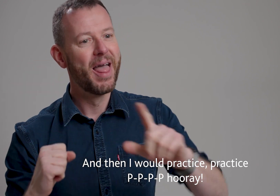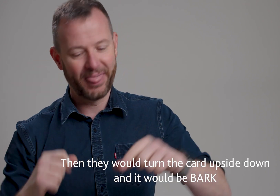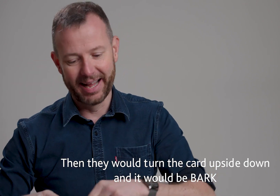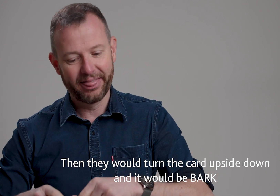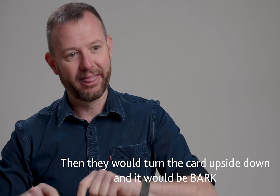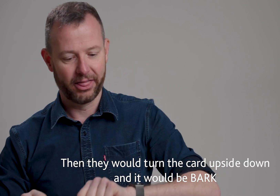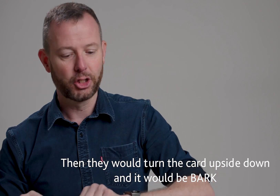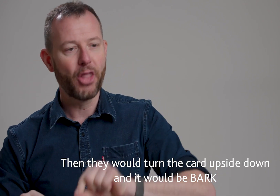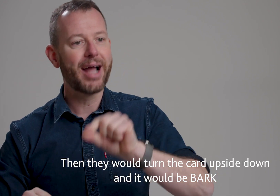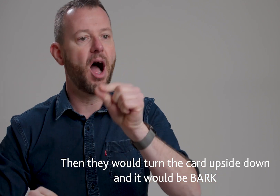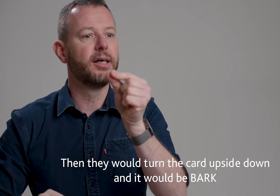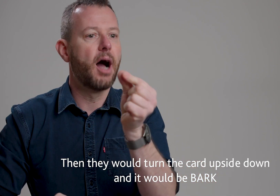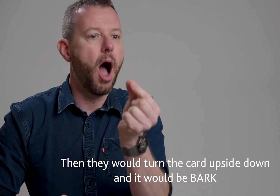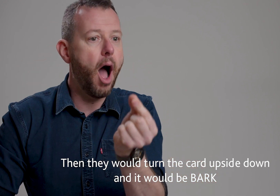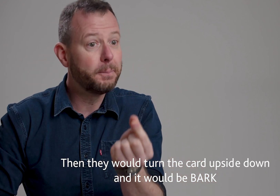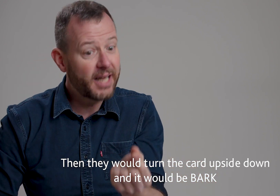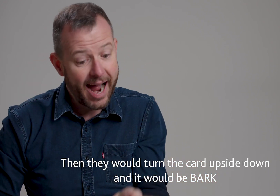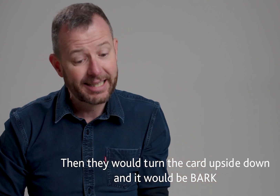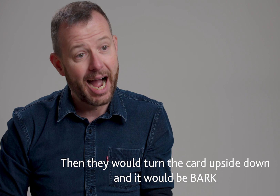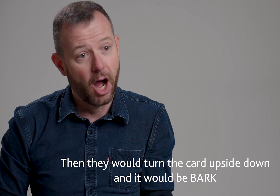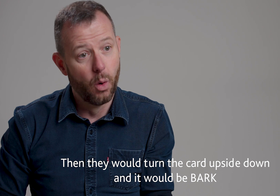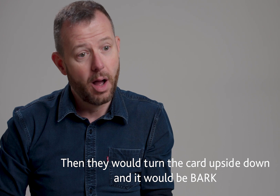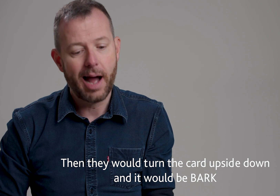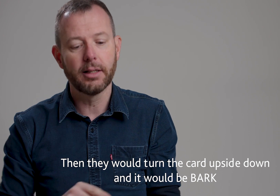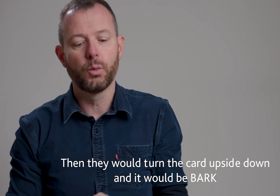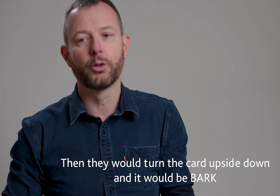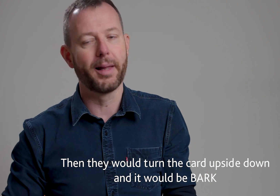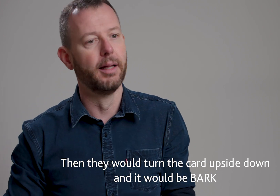They turned that car upside down and for the